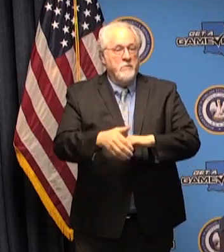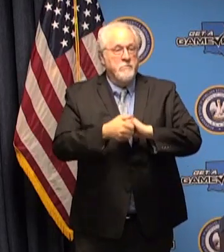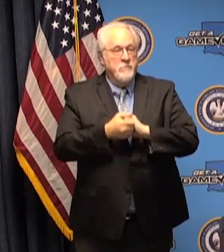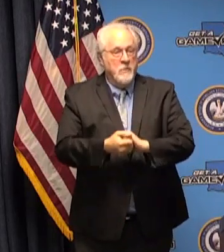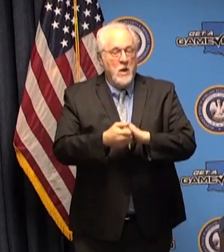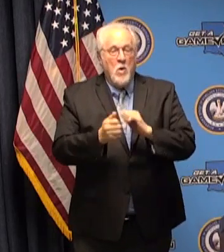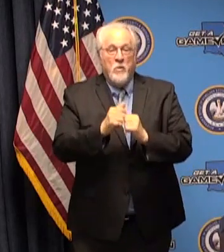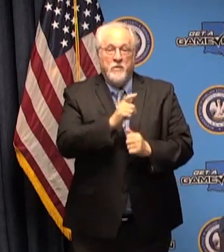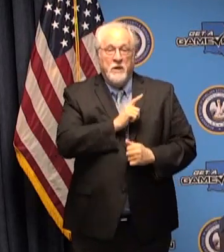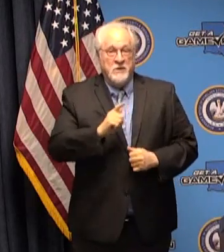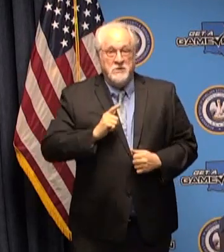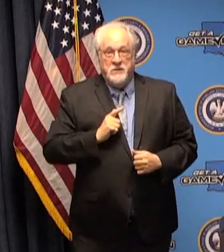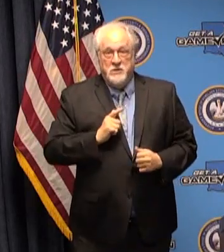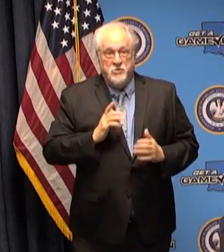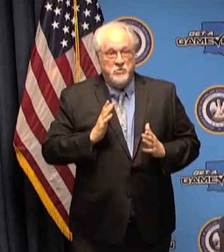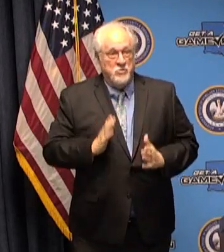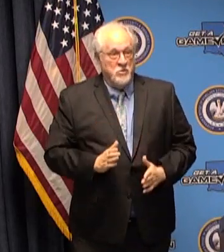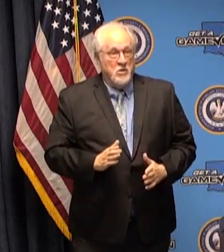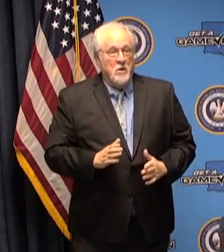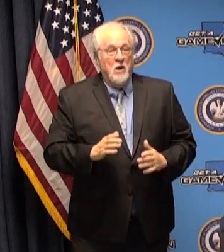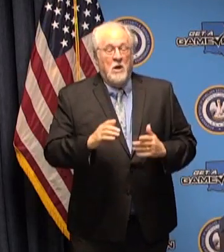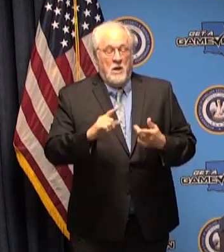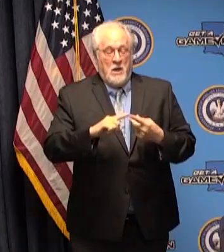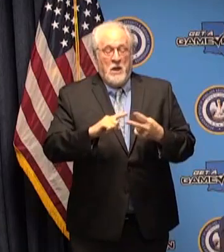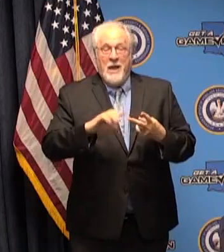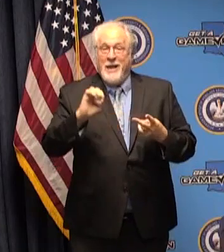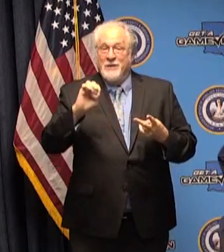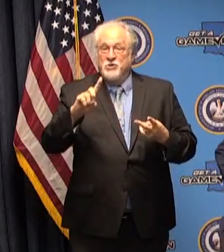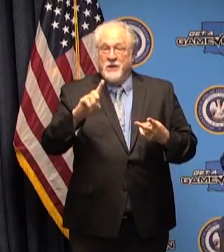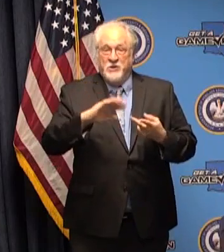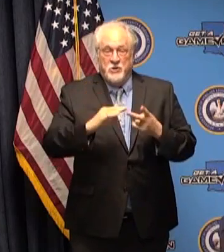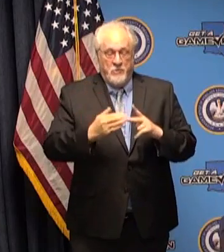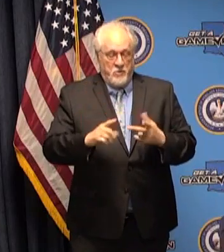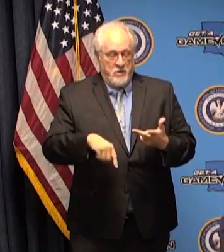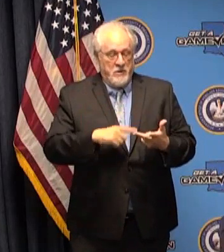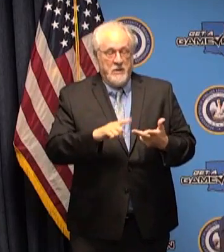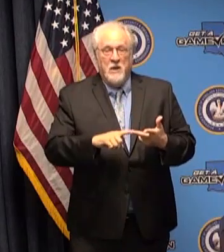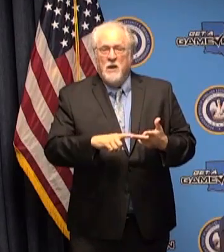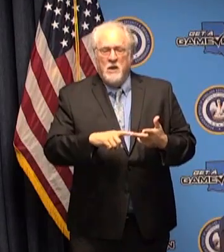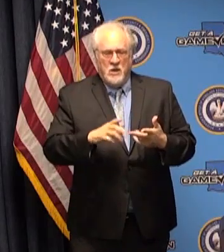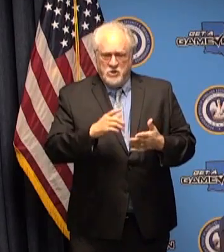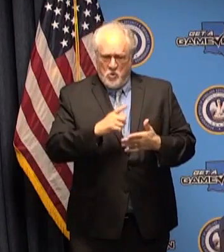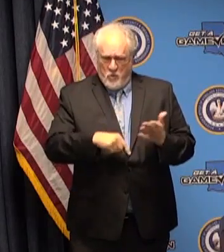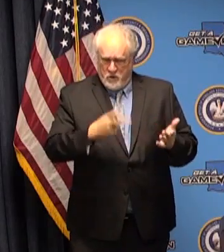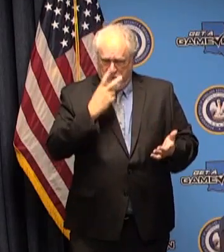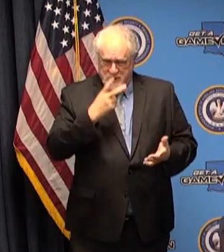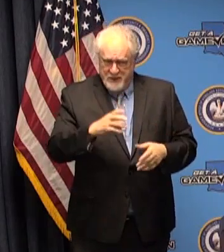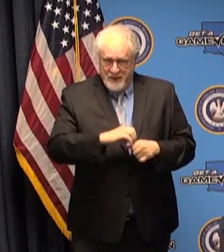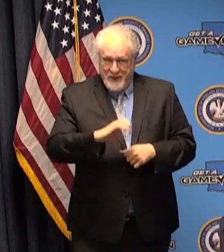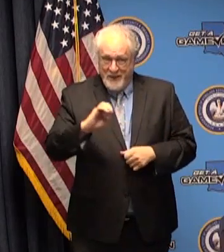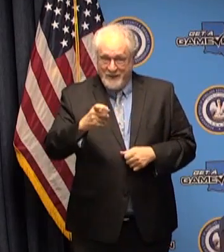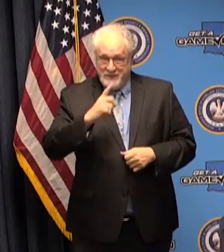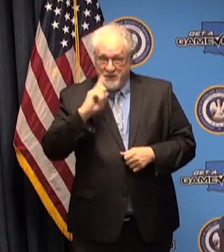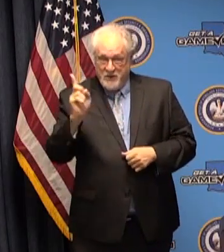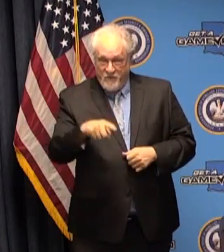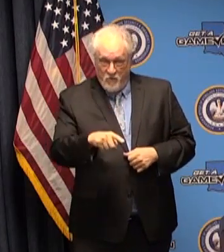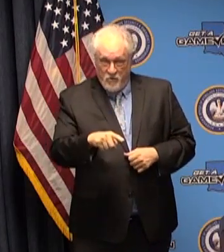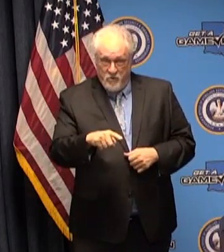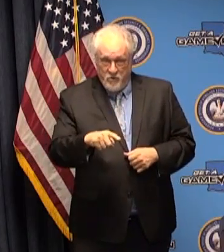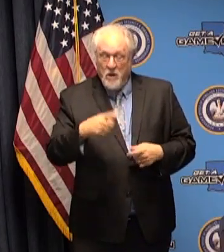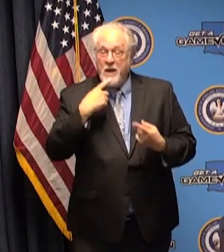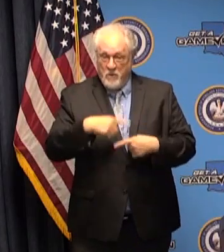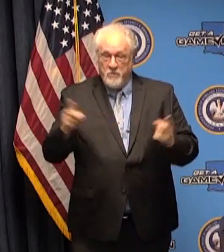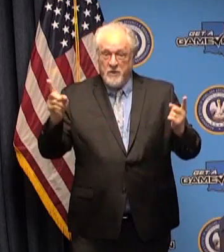with the leaders of the legislature, with the education community. And so the things that you see in the executive order or in